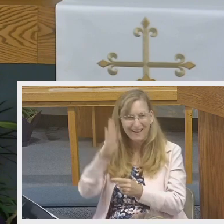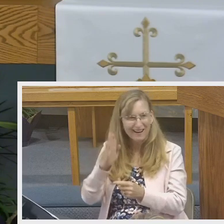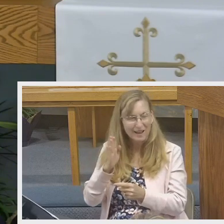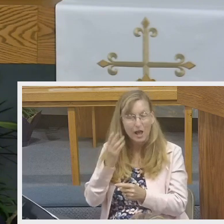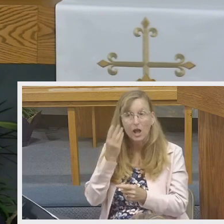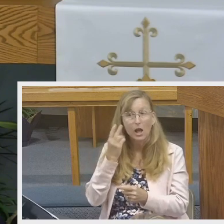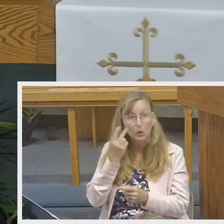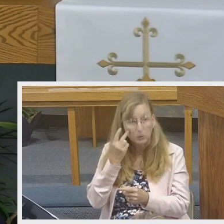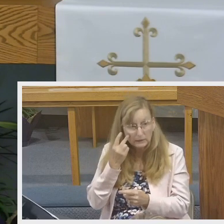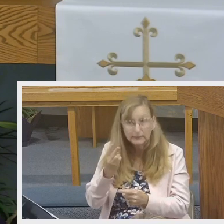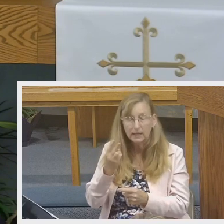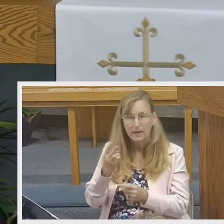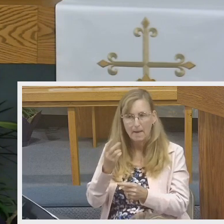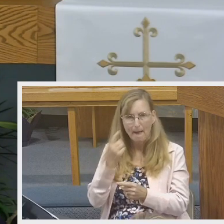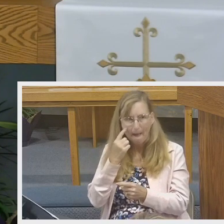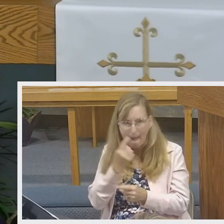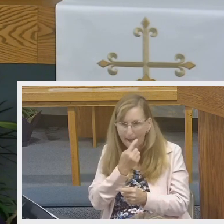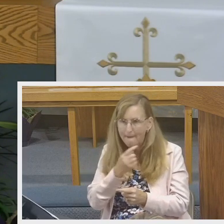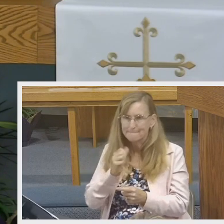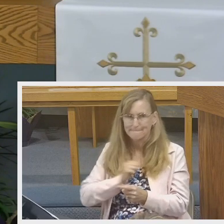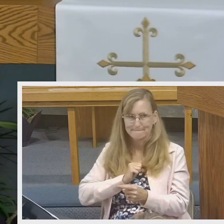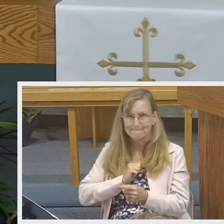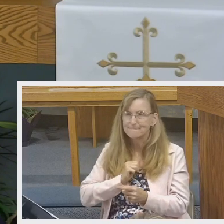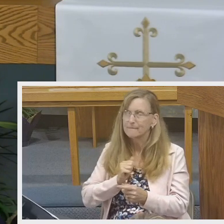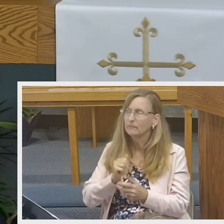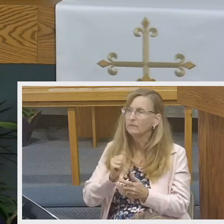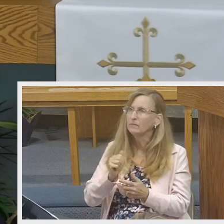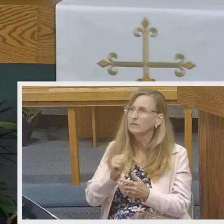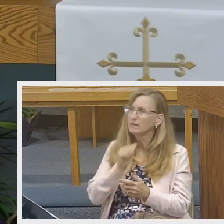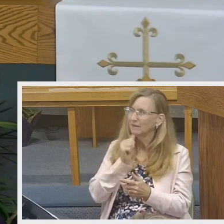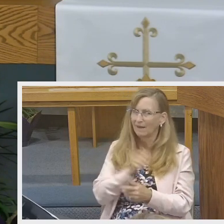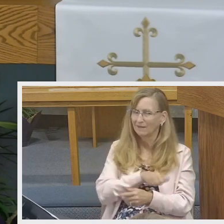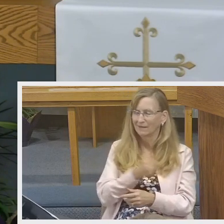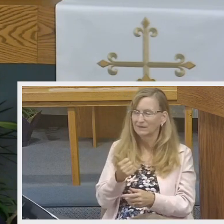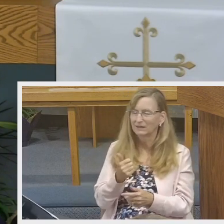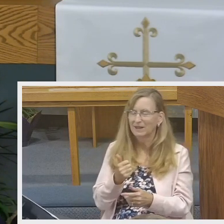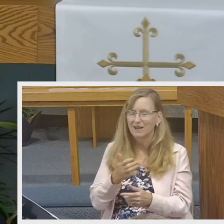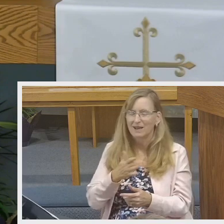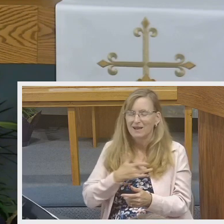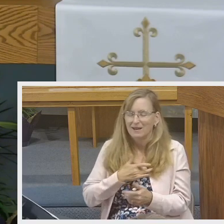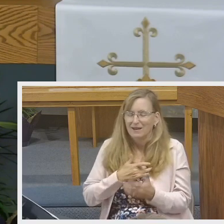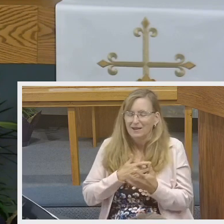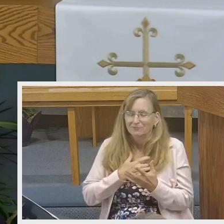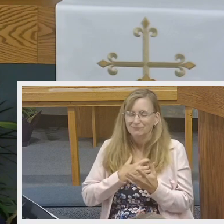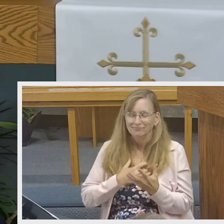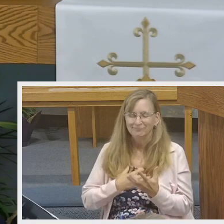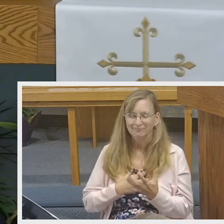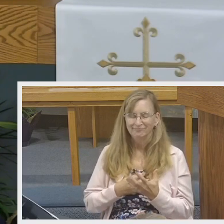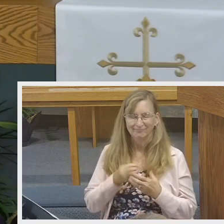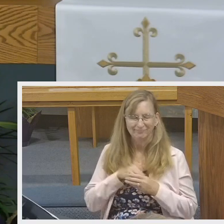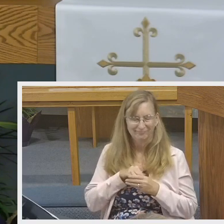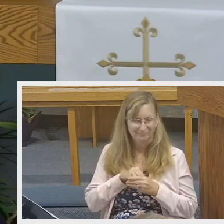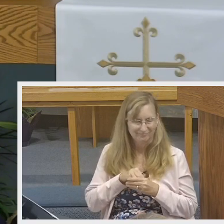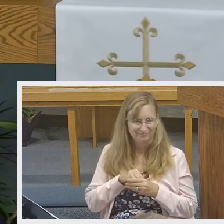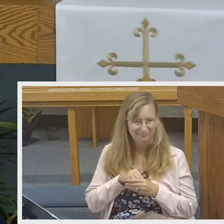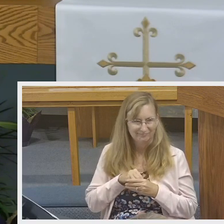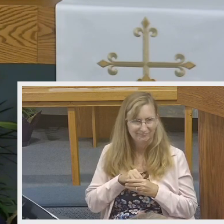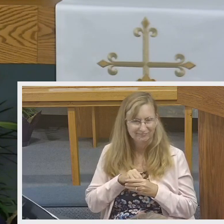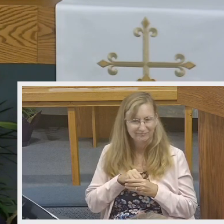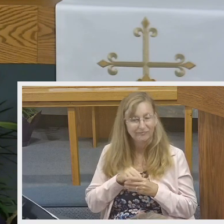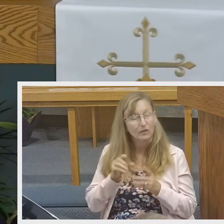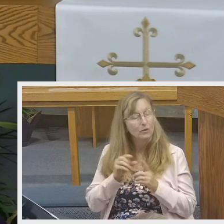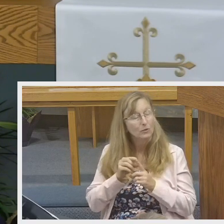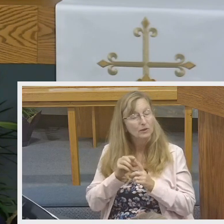with my own eyes, I and not another. How my heart yearns within me. The word of the